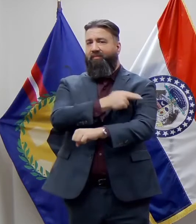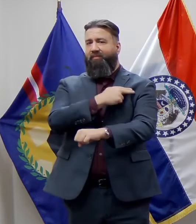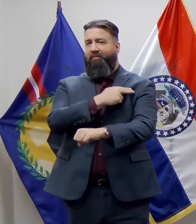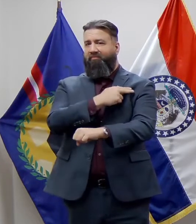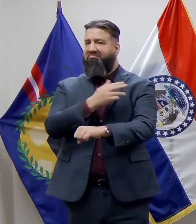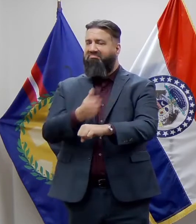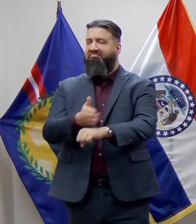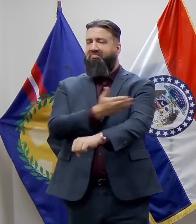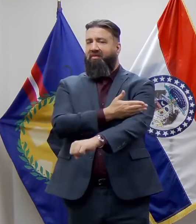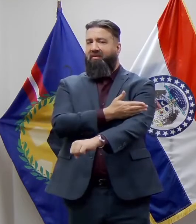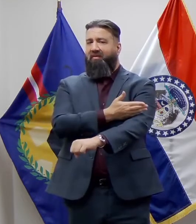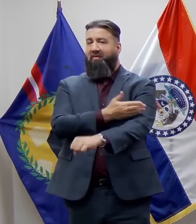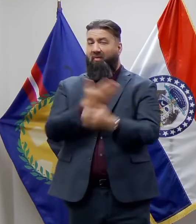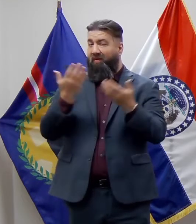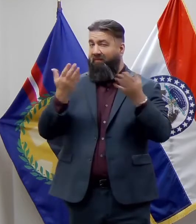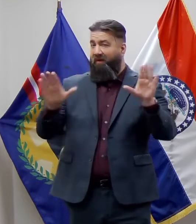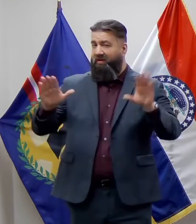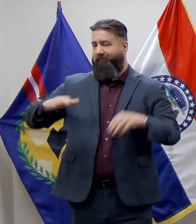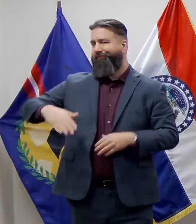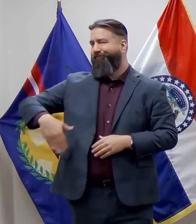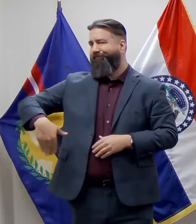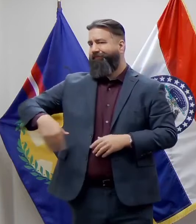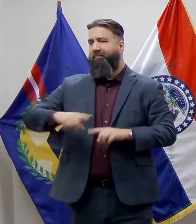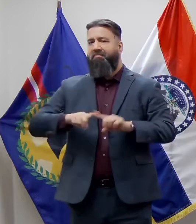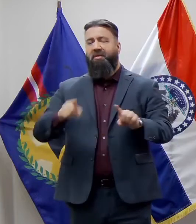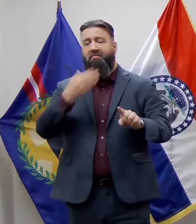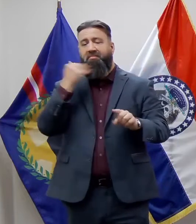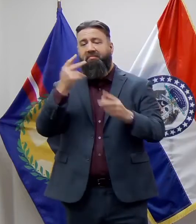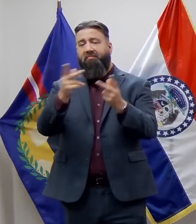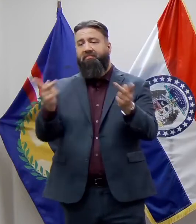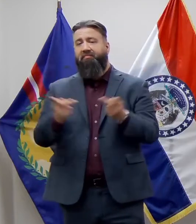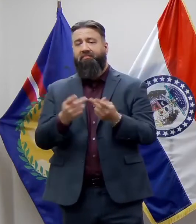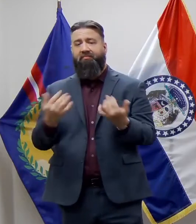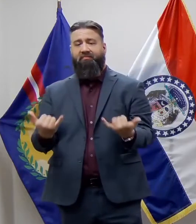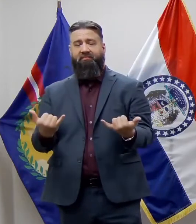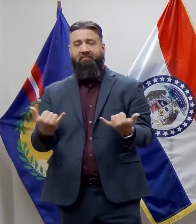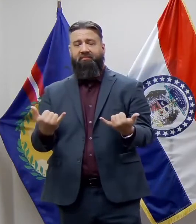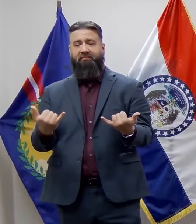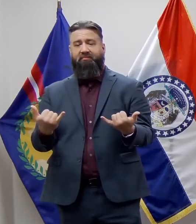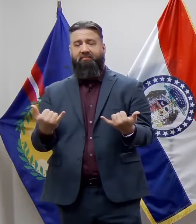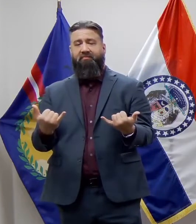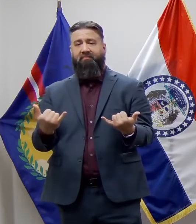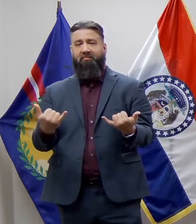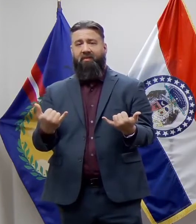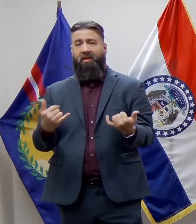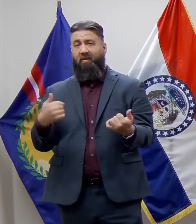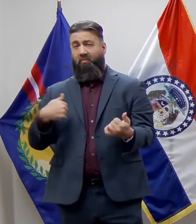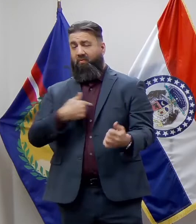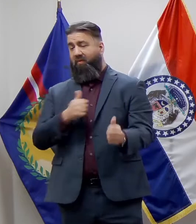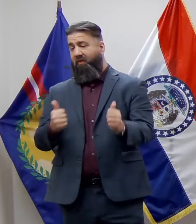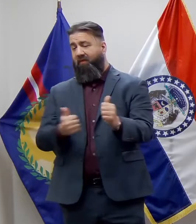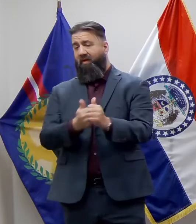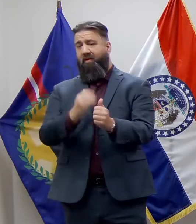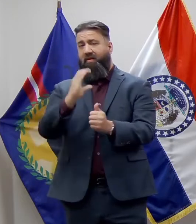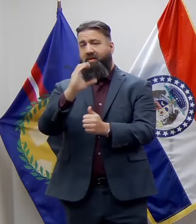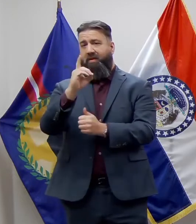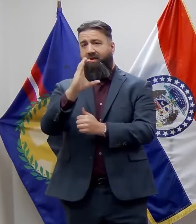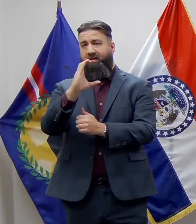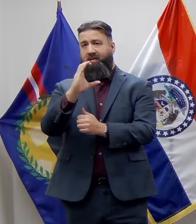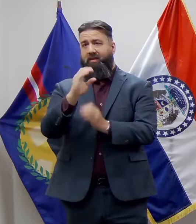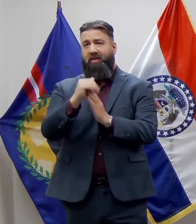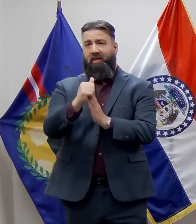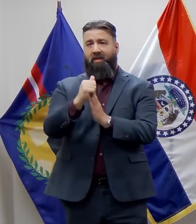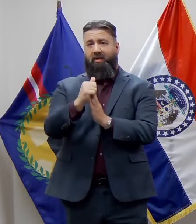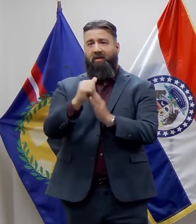woods yet, but we're in a much better place, and we're at a place where, based on CDC guidance, that we can